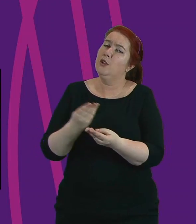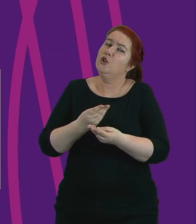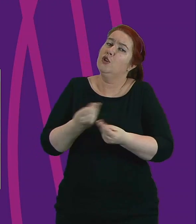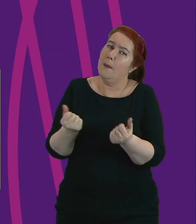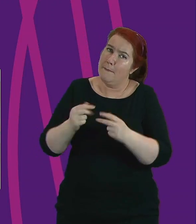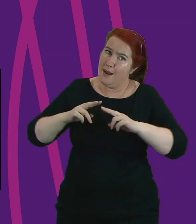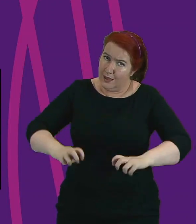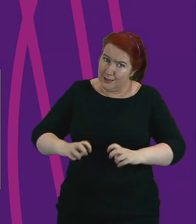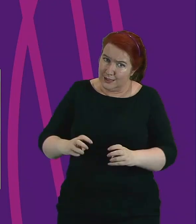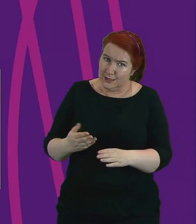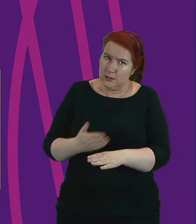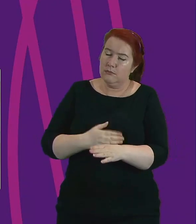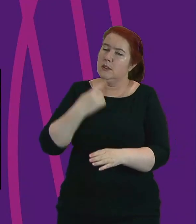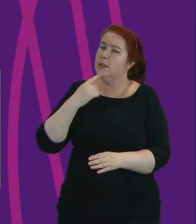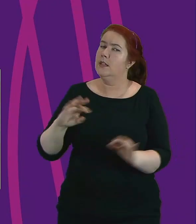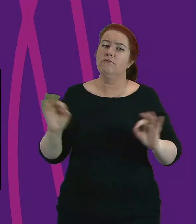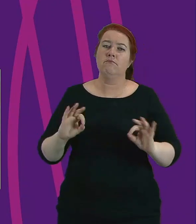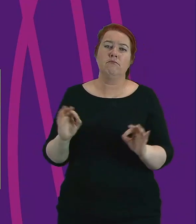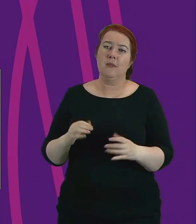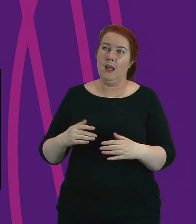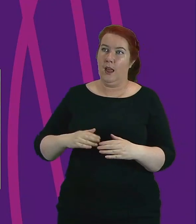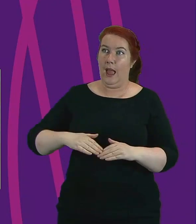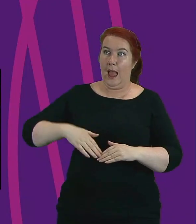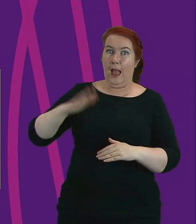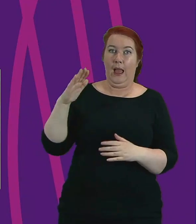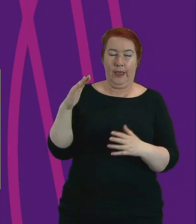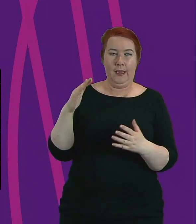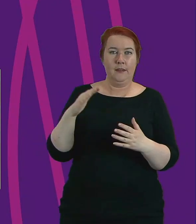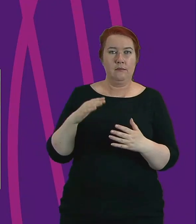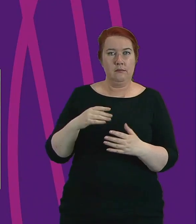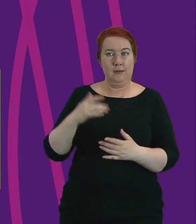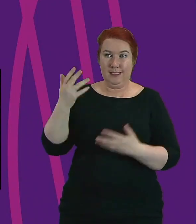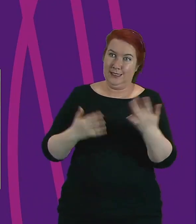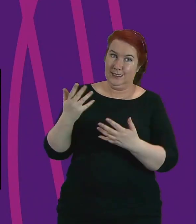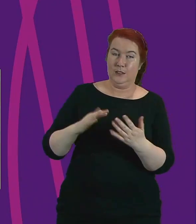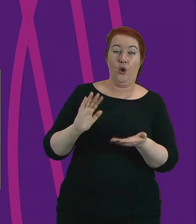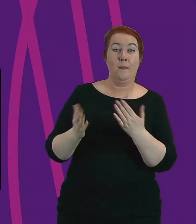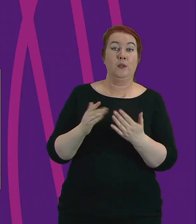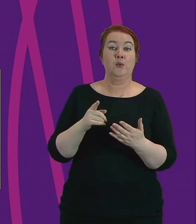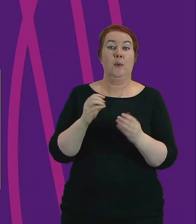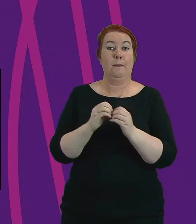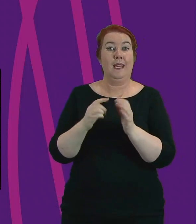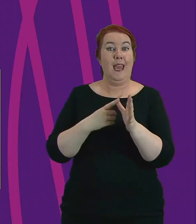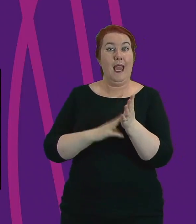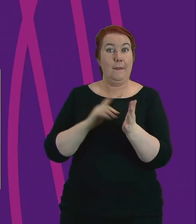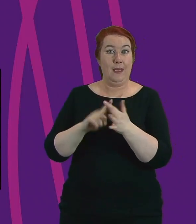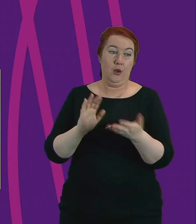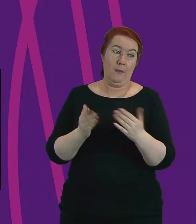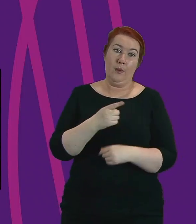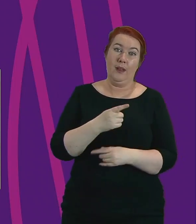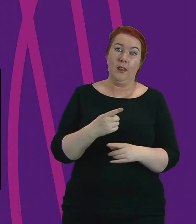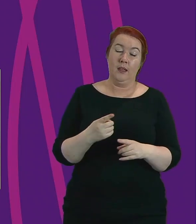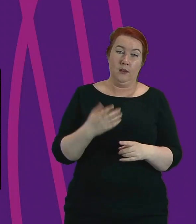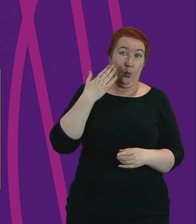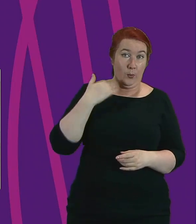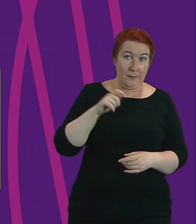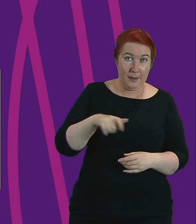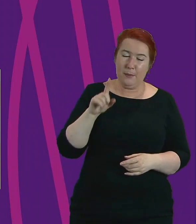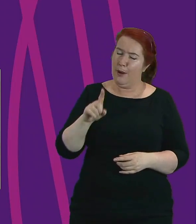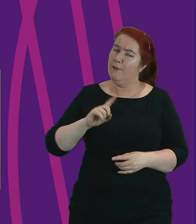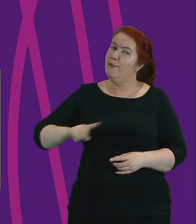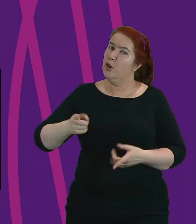hasn't been a higher level of coronavirus cases amongst Scotland's black and minority ethnic communities than would be expected. But the First Minister has